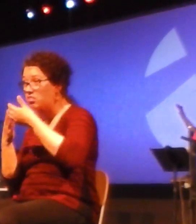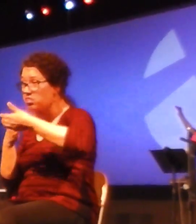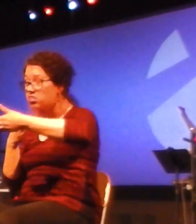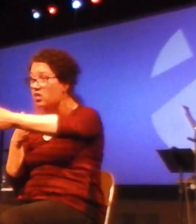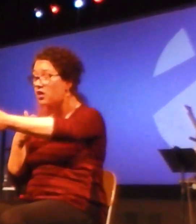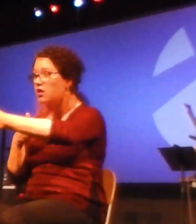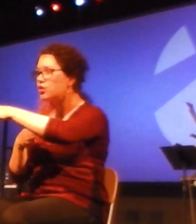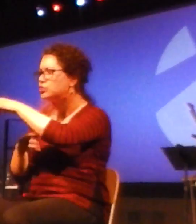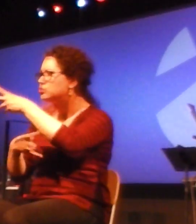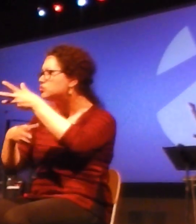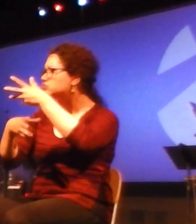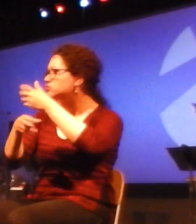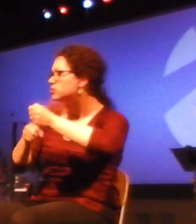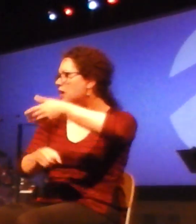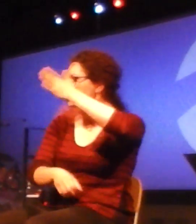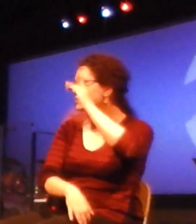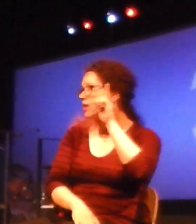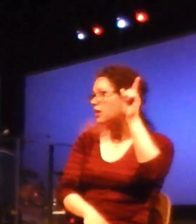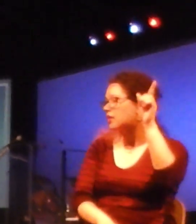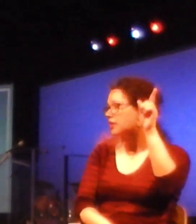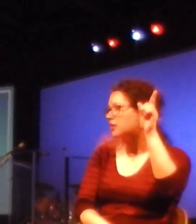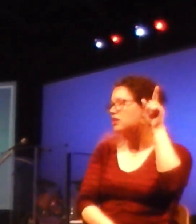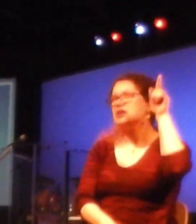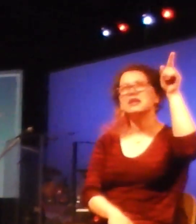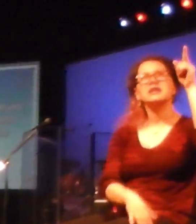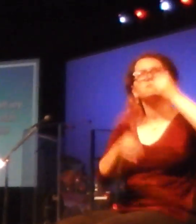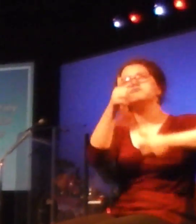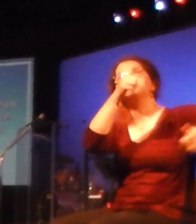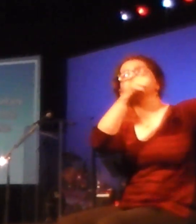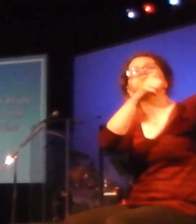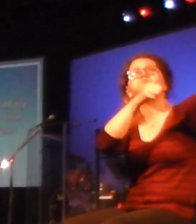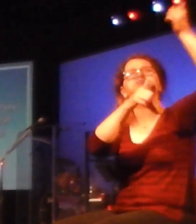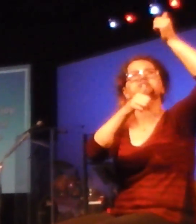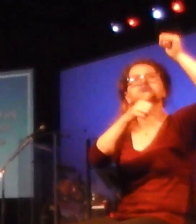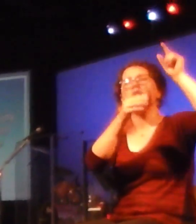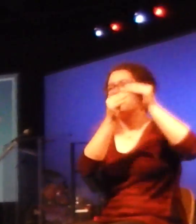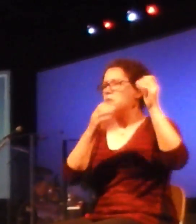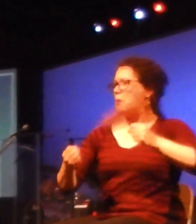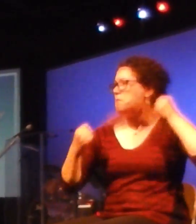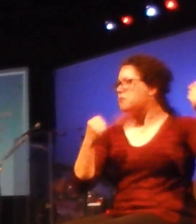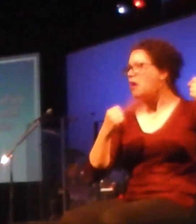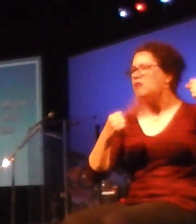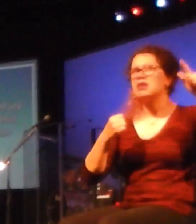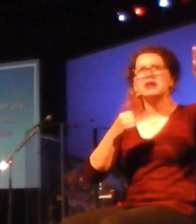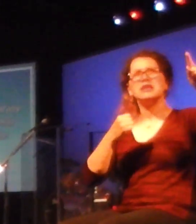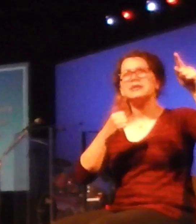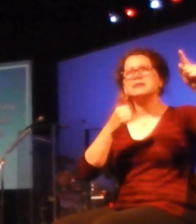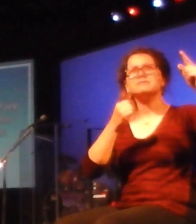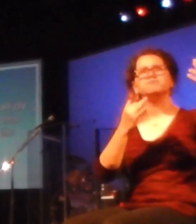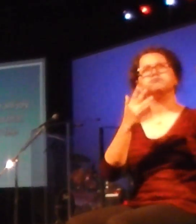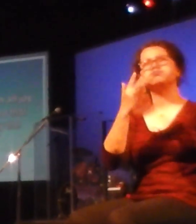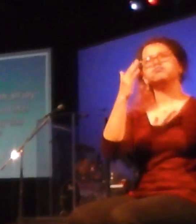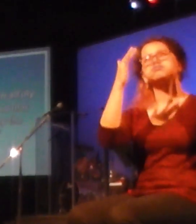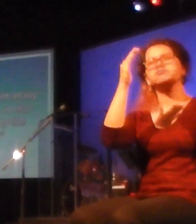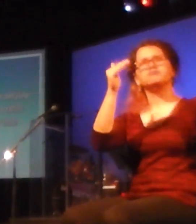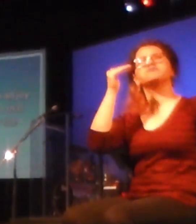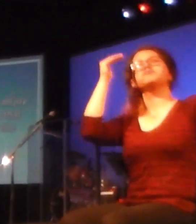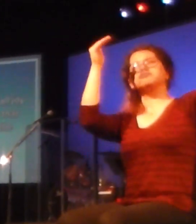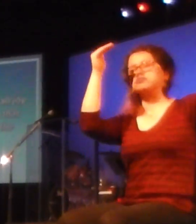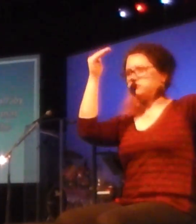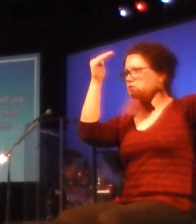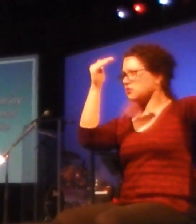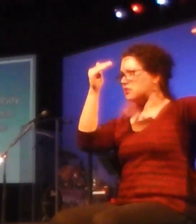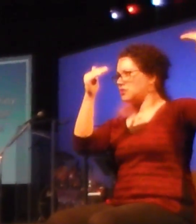God that he is bigger, that he is louder, way more powerful than the circumstances of the